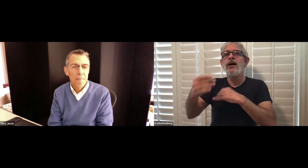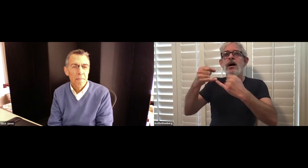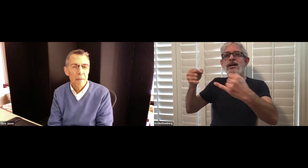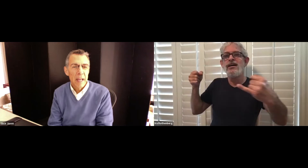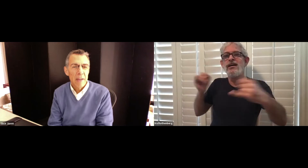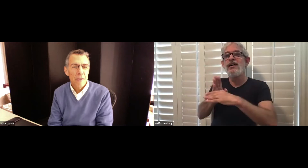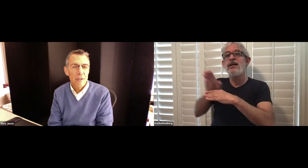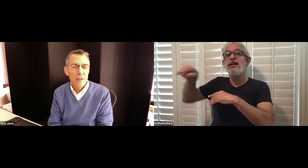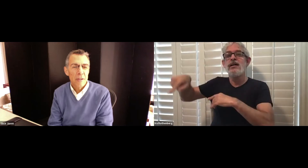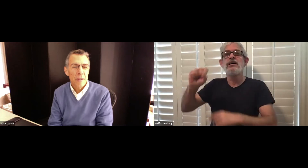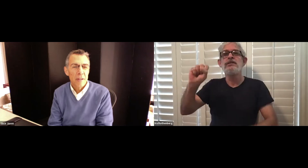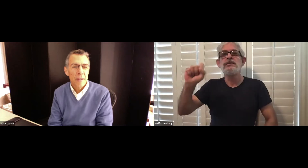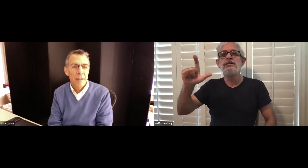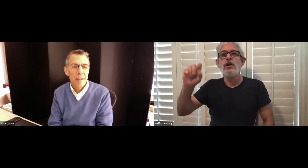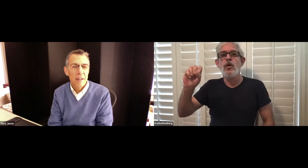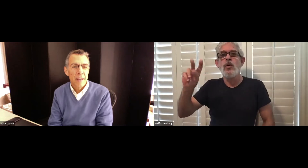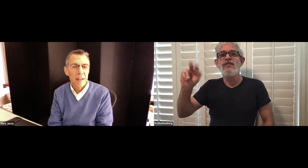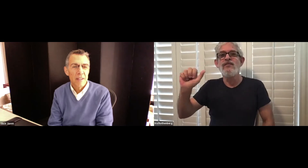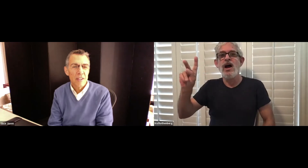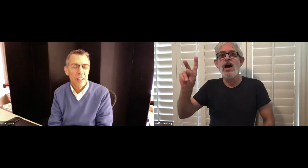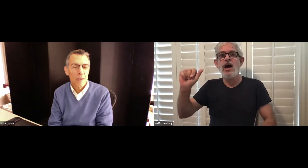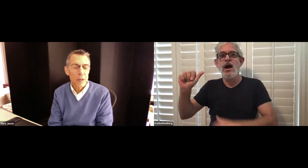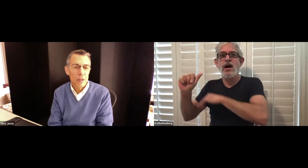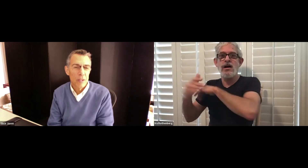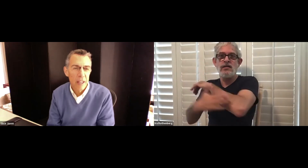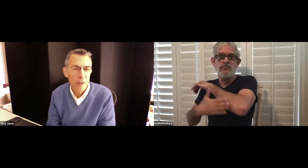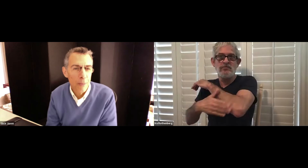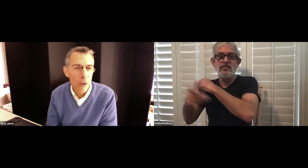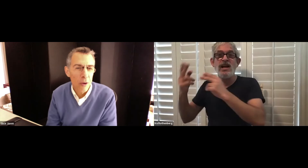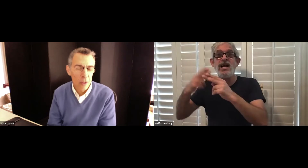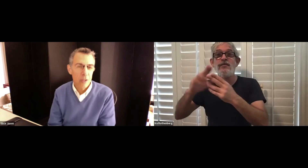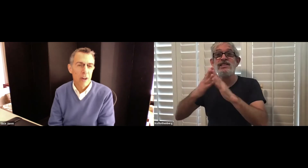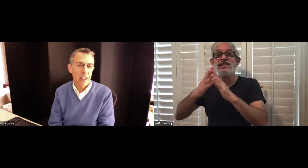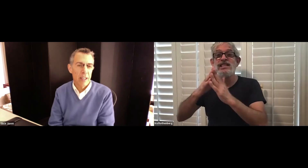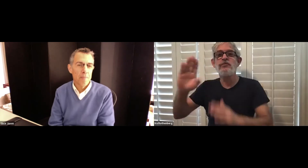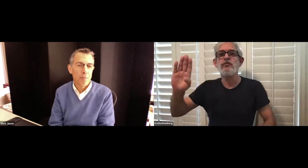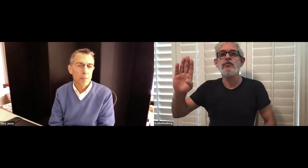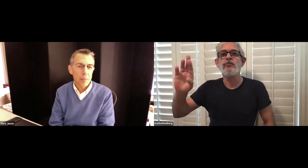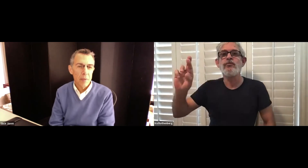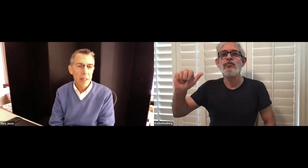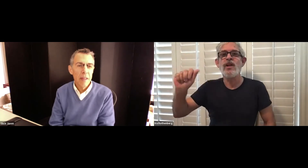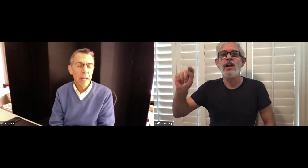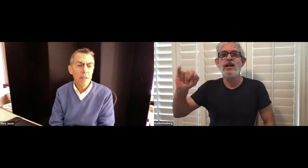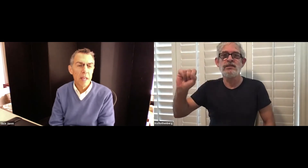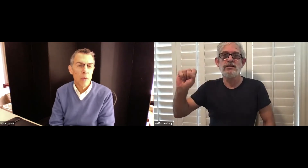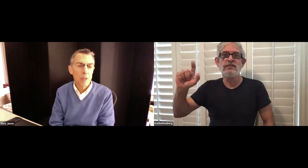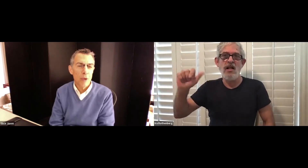But after, just on the other side of the border was Slovakia. The name of the town was